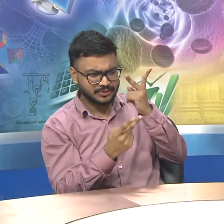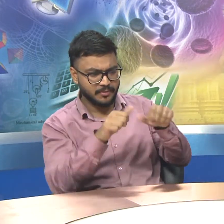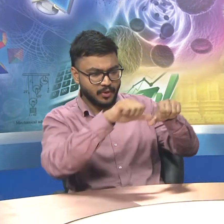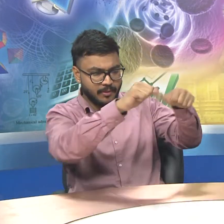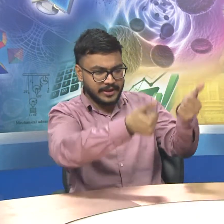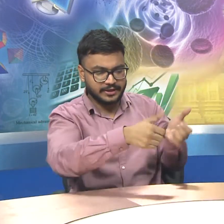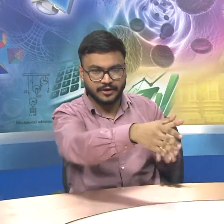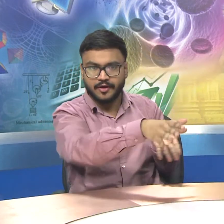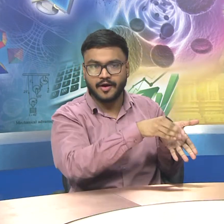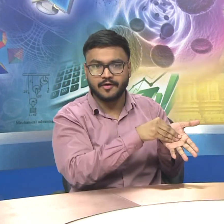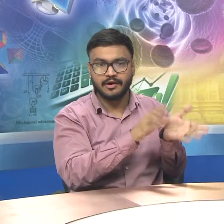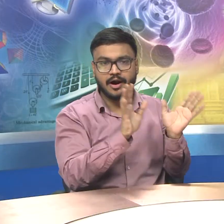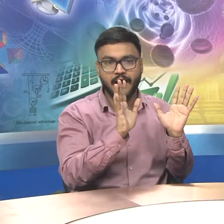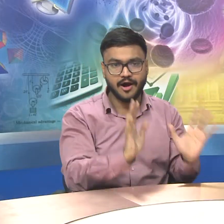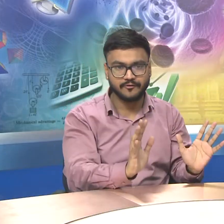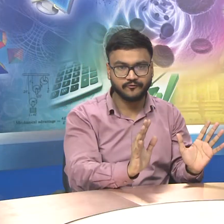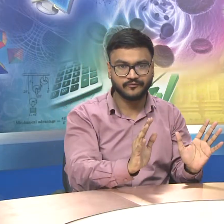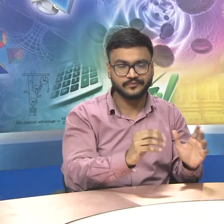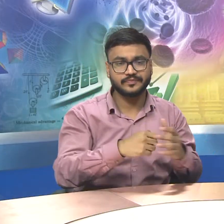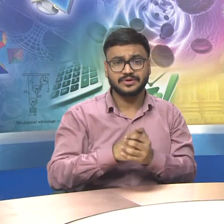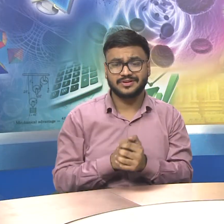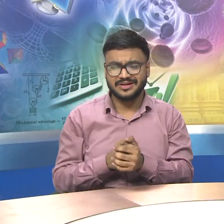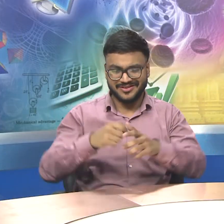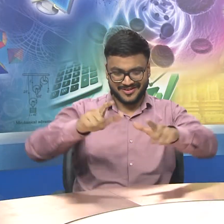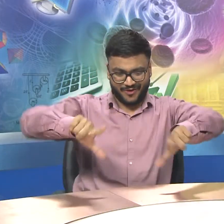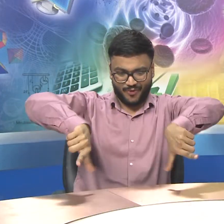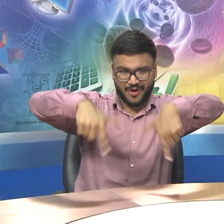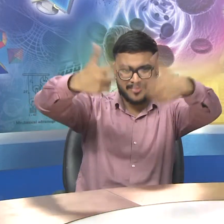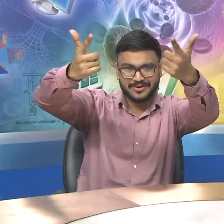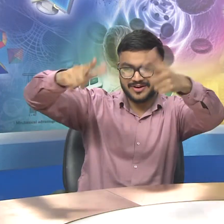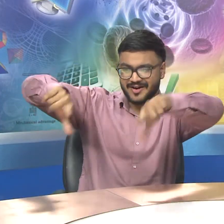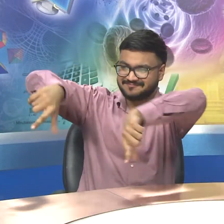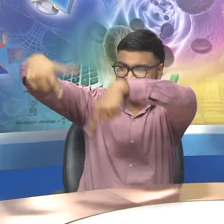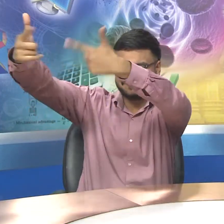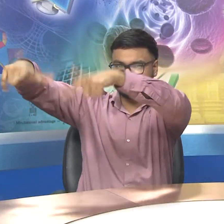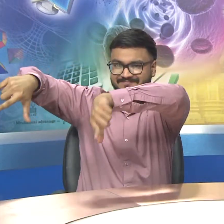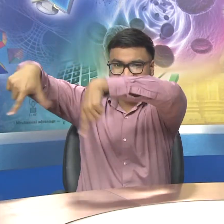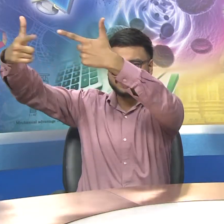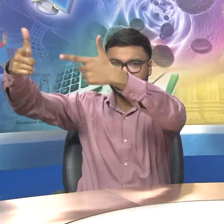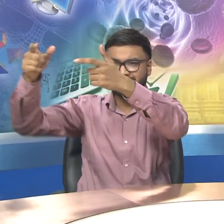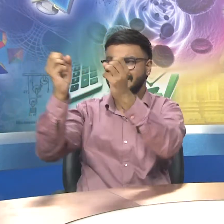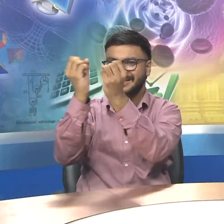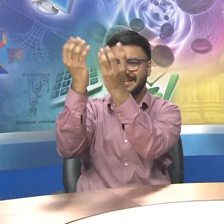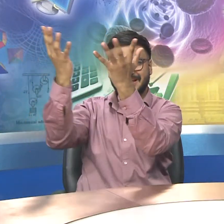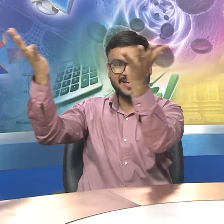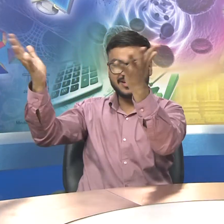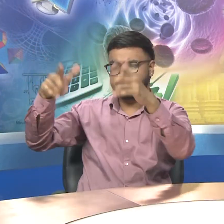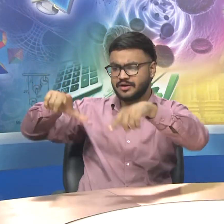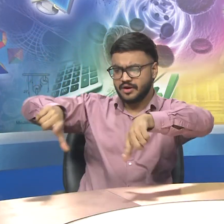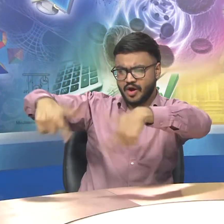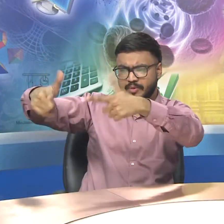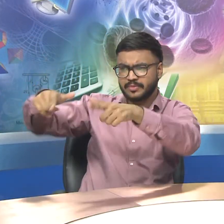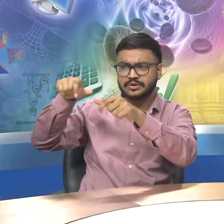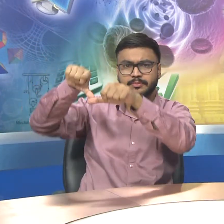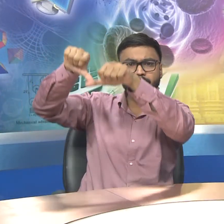Second, we can also use the sign of laptop. And next is tree.